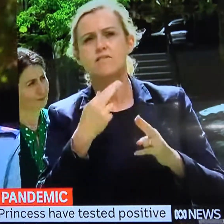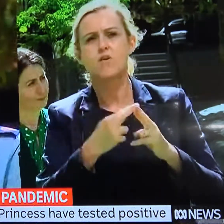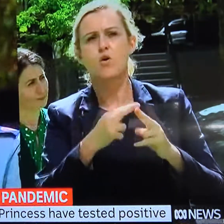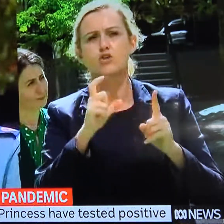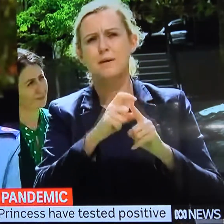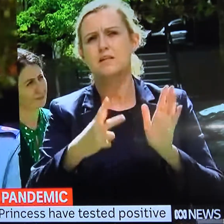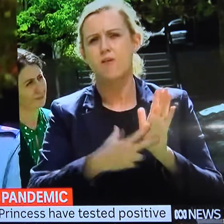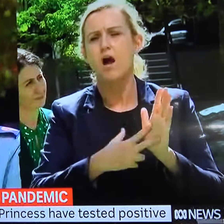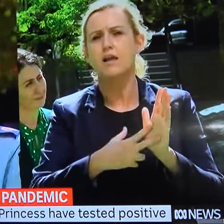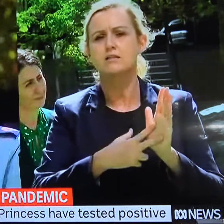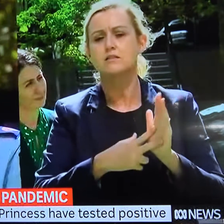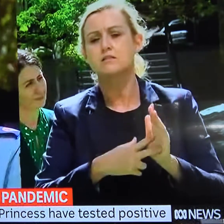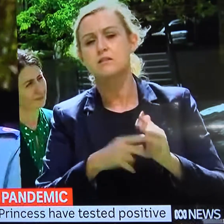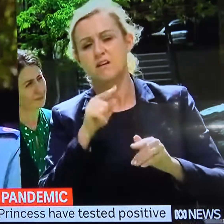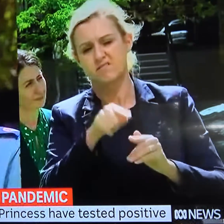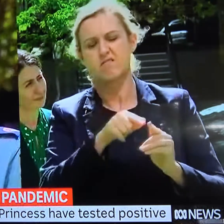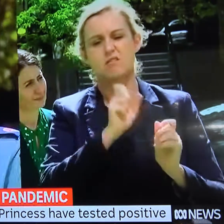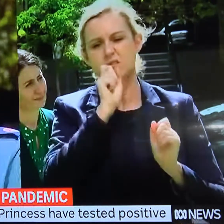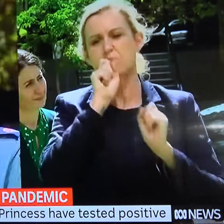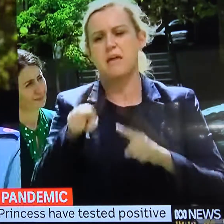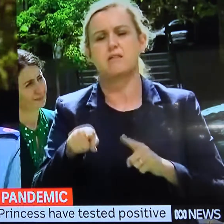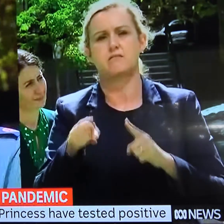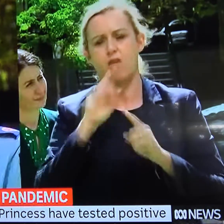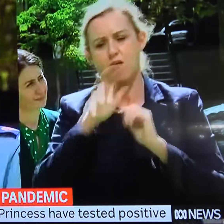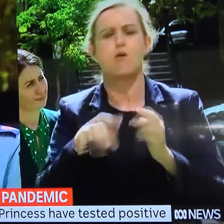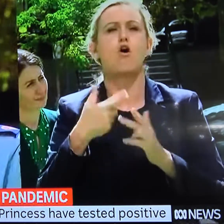incident. He was issued a $5,000 fine.